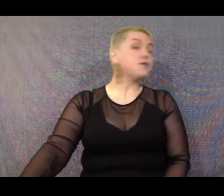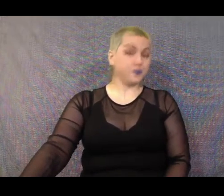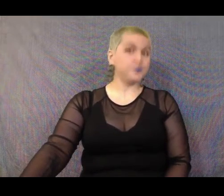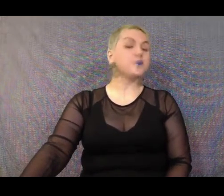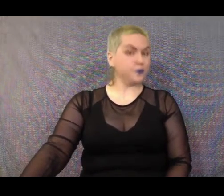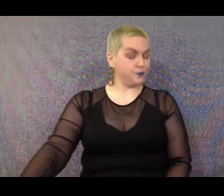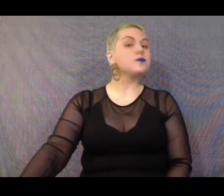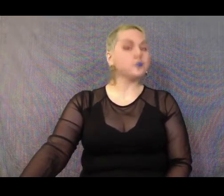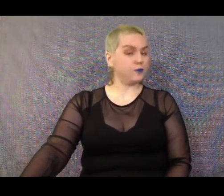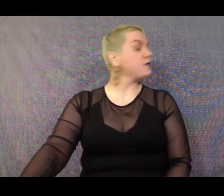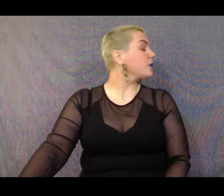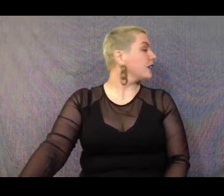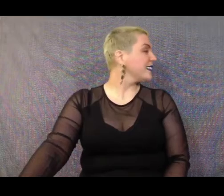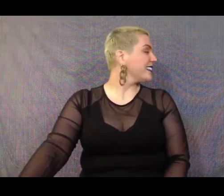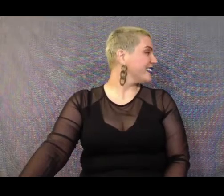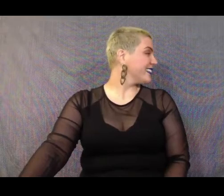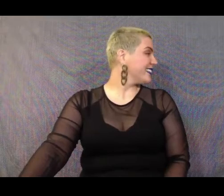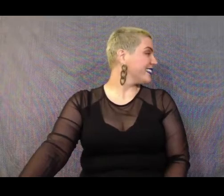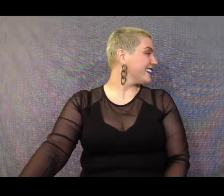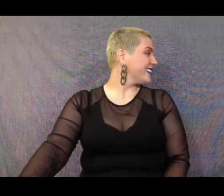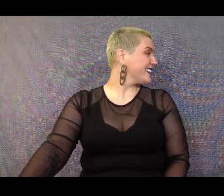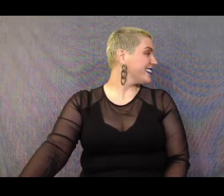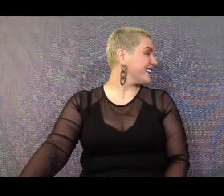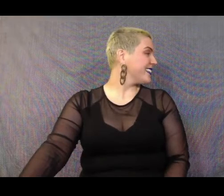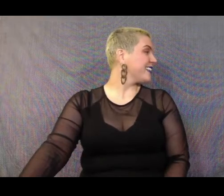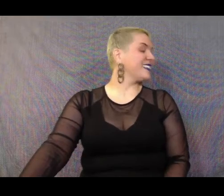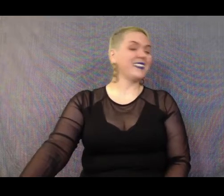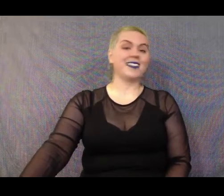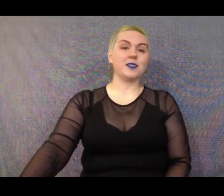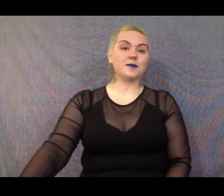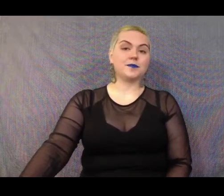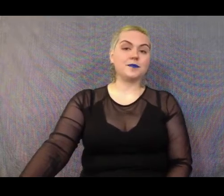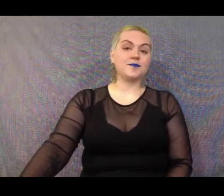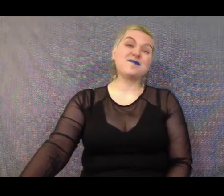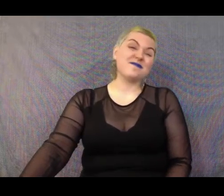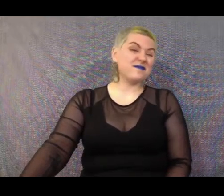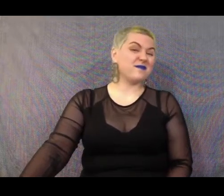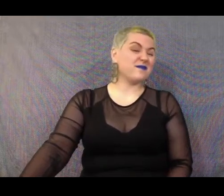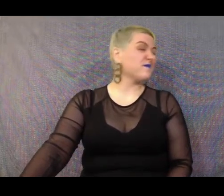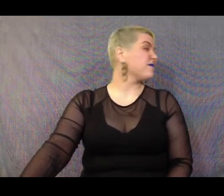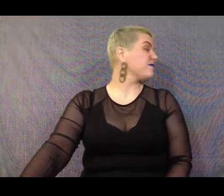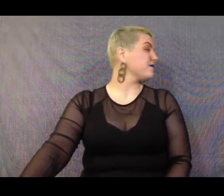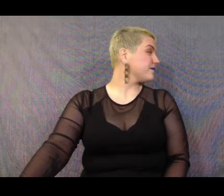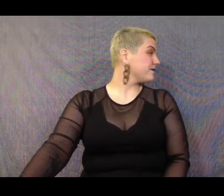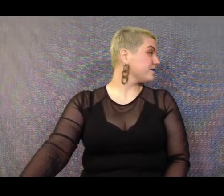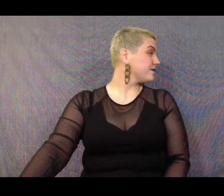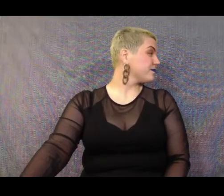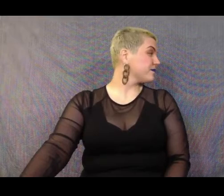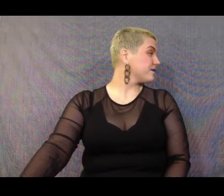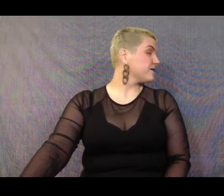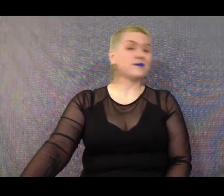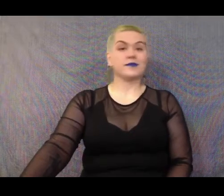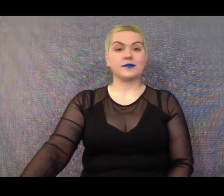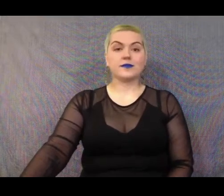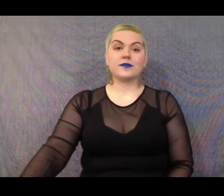effect. With this form of bias, papers with male first authors are often ranked higher or considered more worthy than papers with